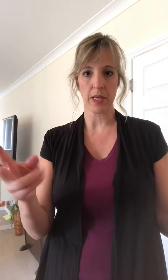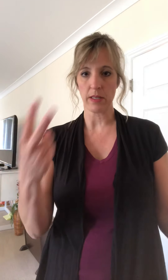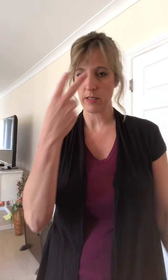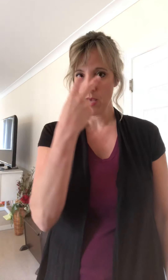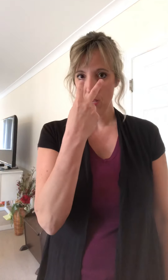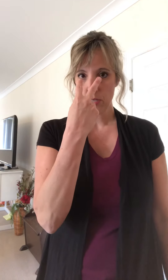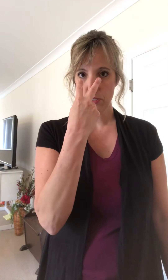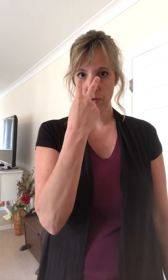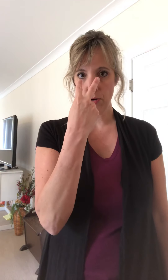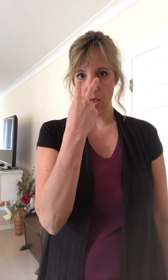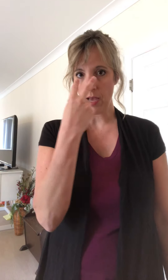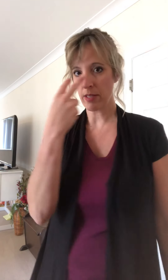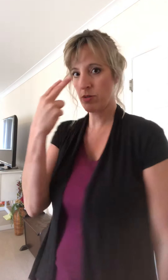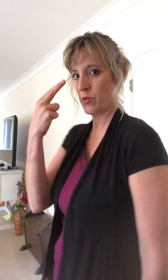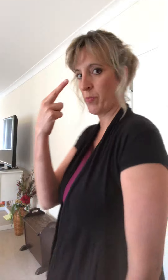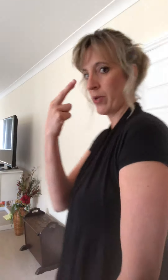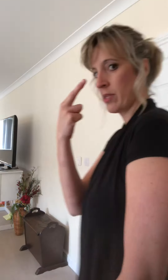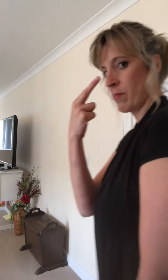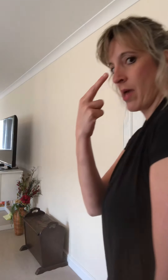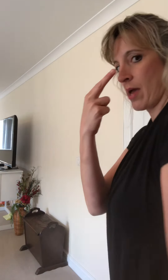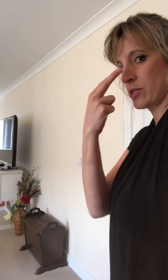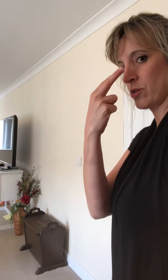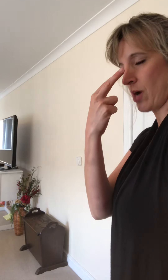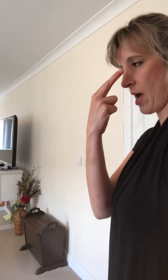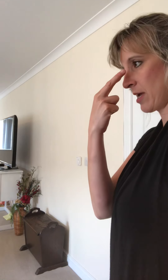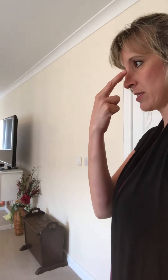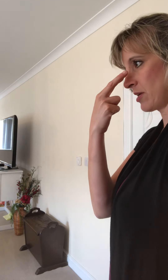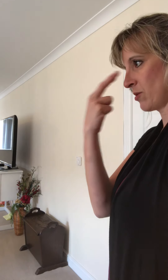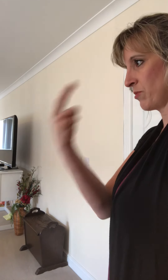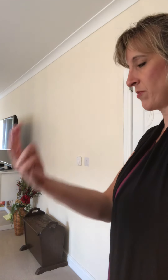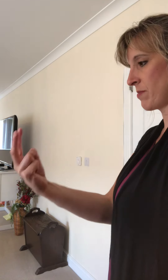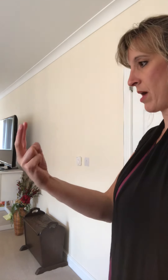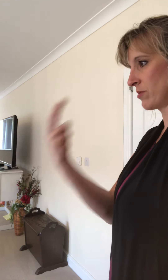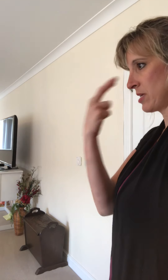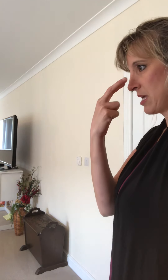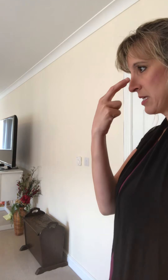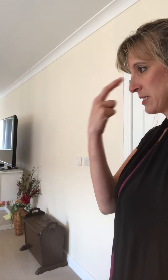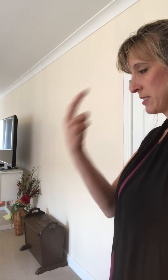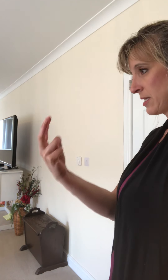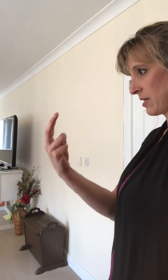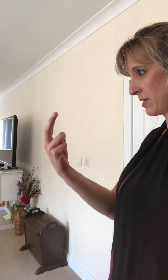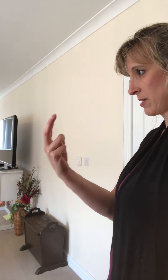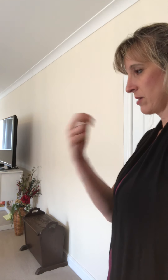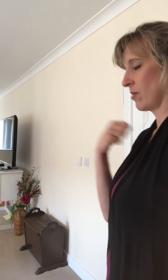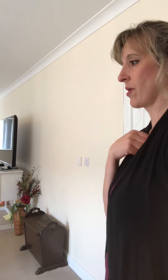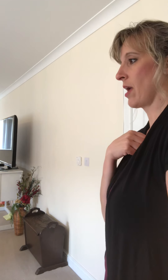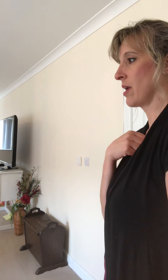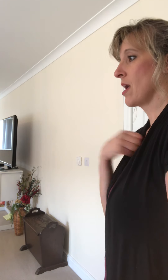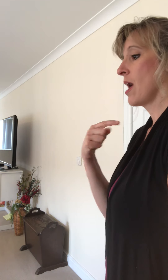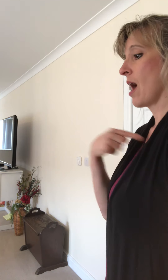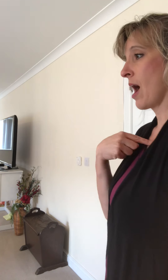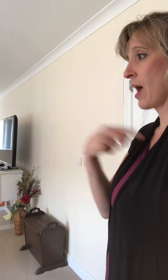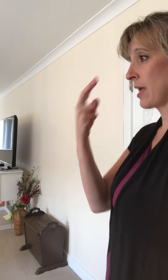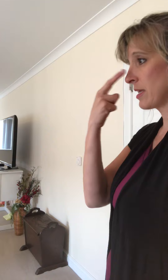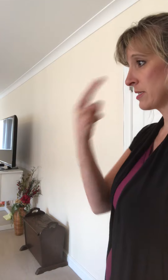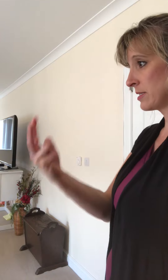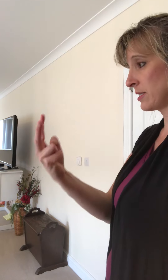things. So your eyes, so you point them at your eyes and you move them out. See, okay? I